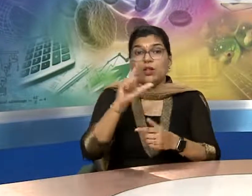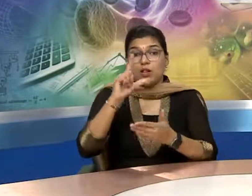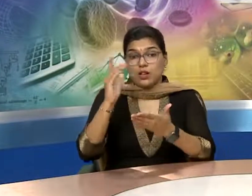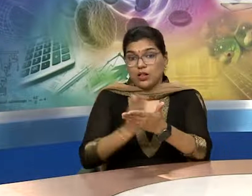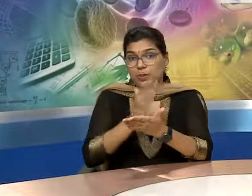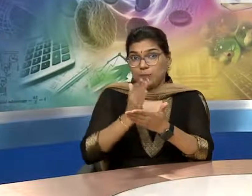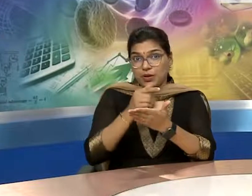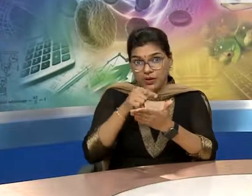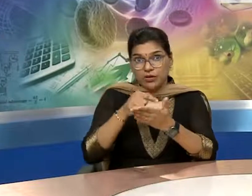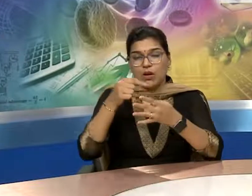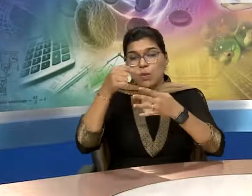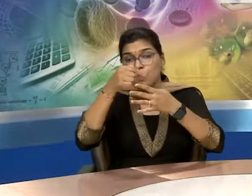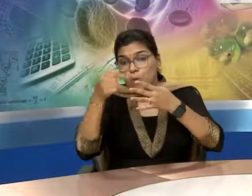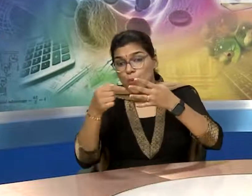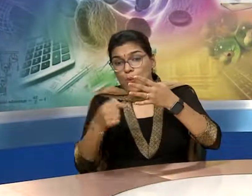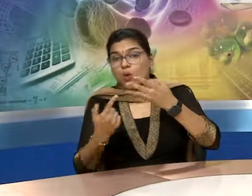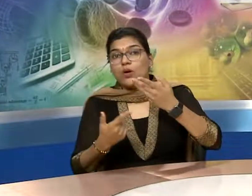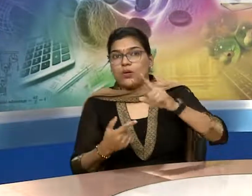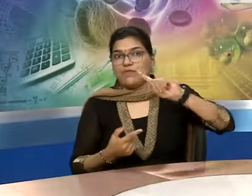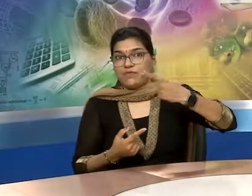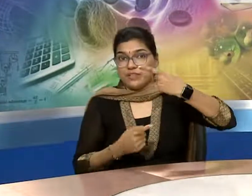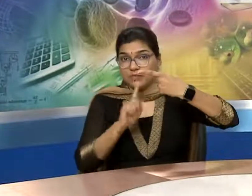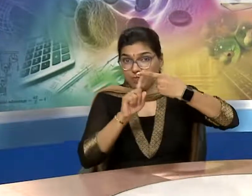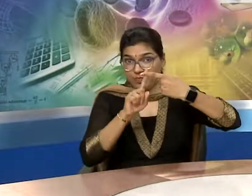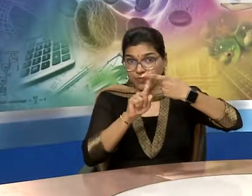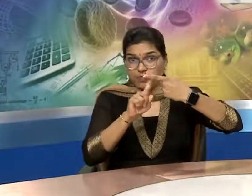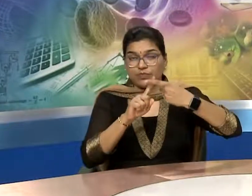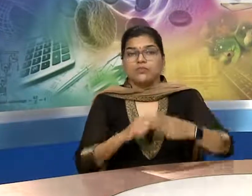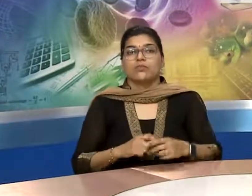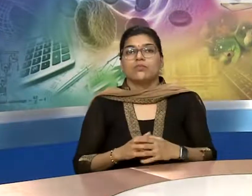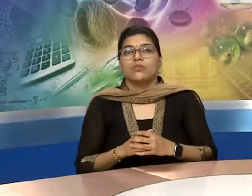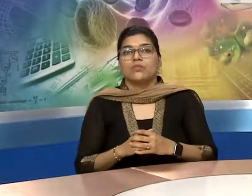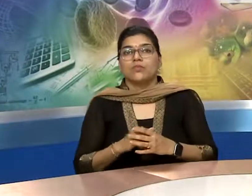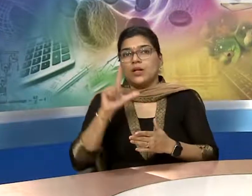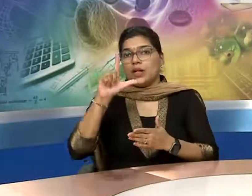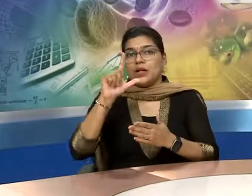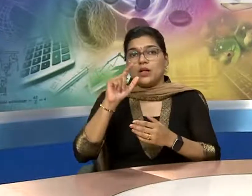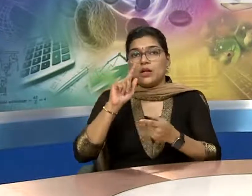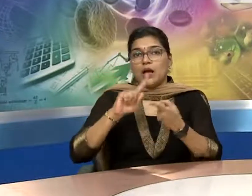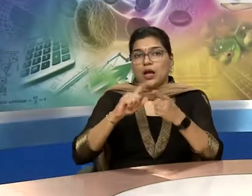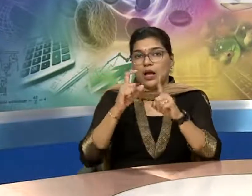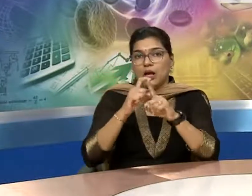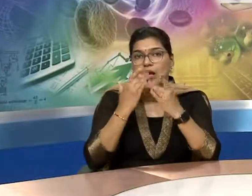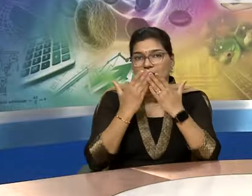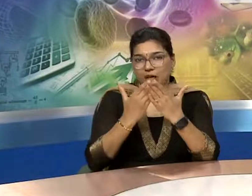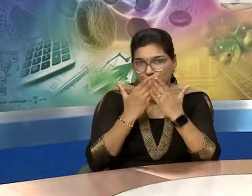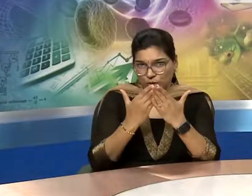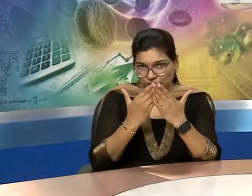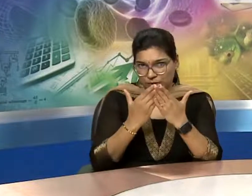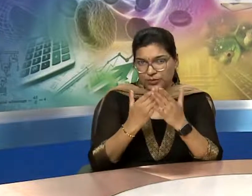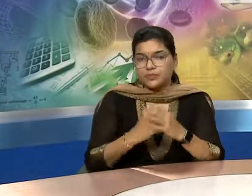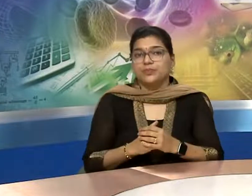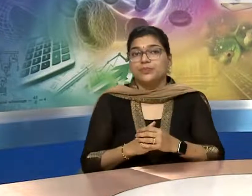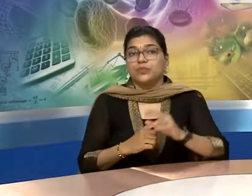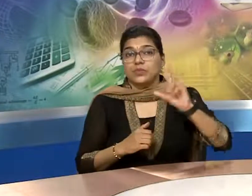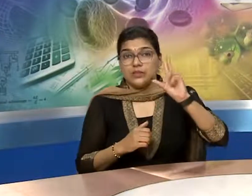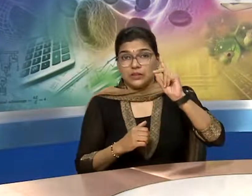Now here we are talking about the functions of a library. The first function